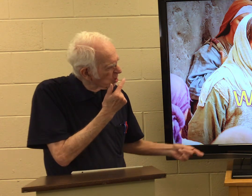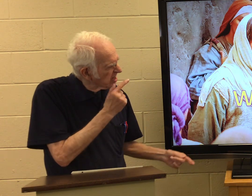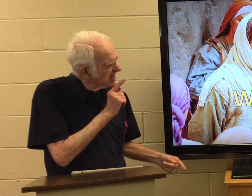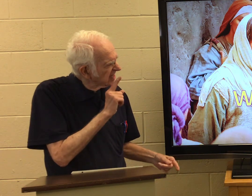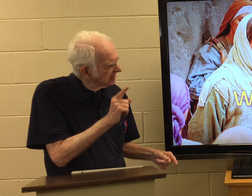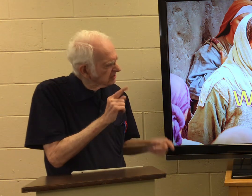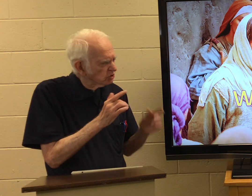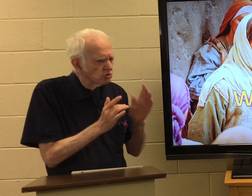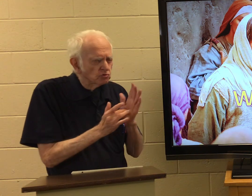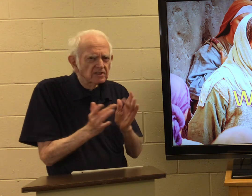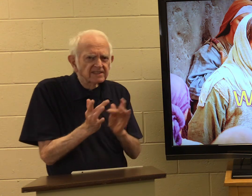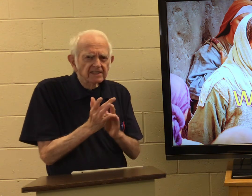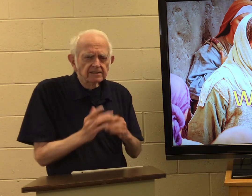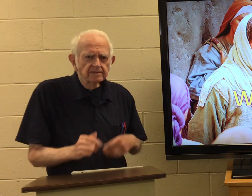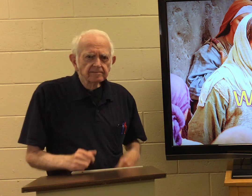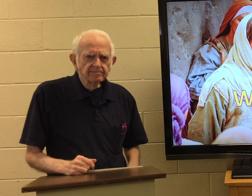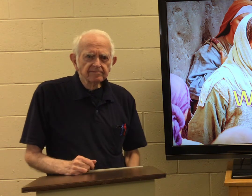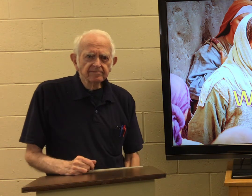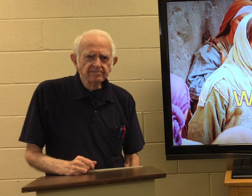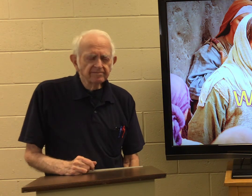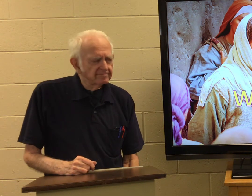Who is Jesus?